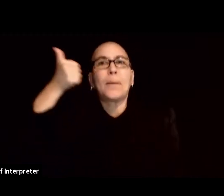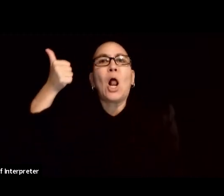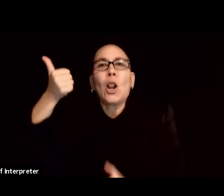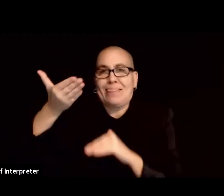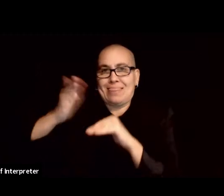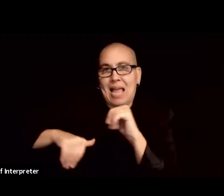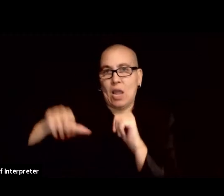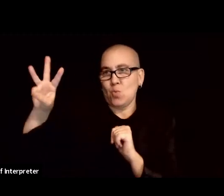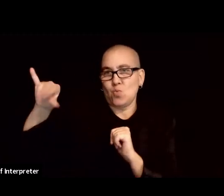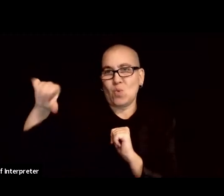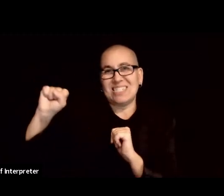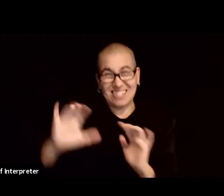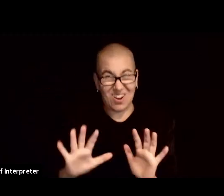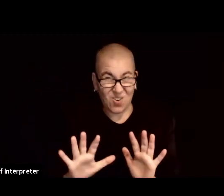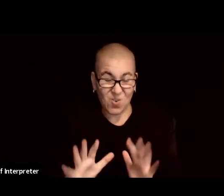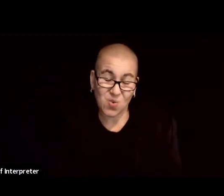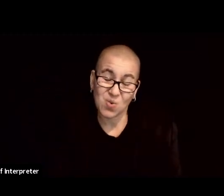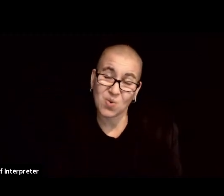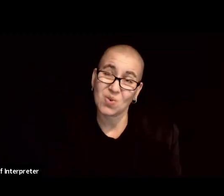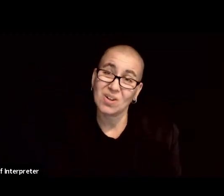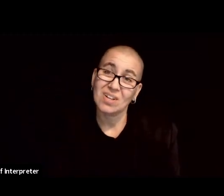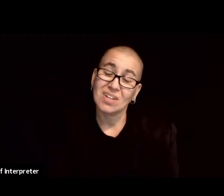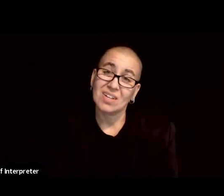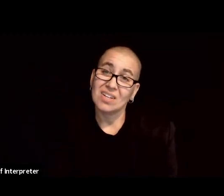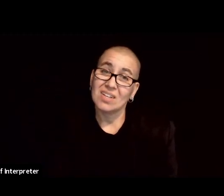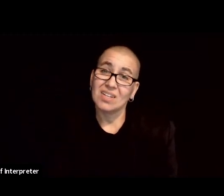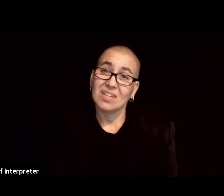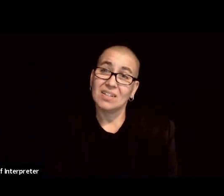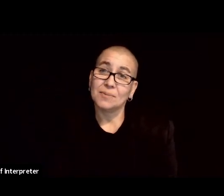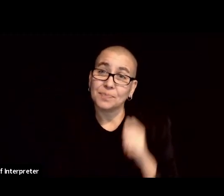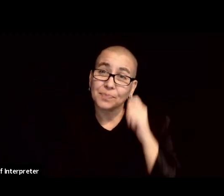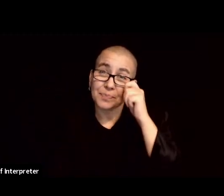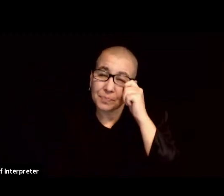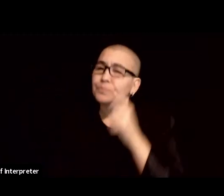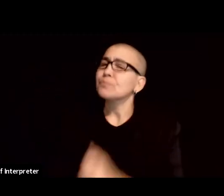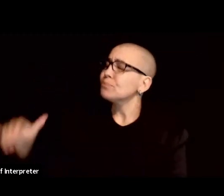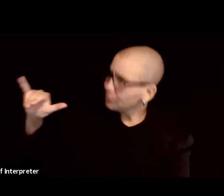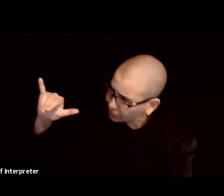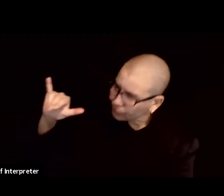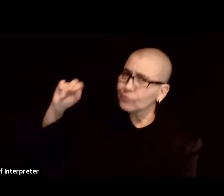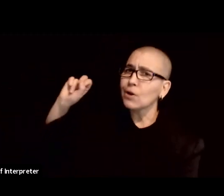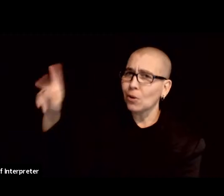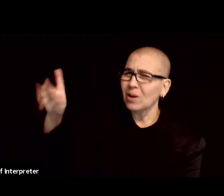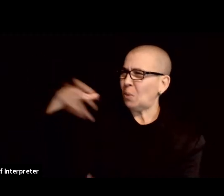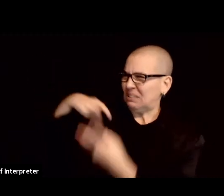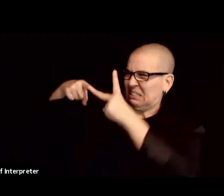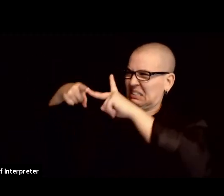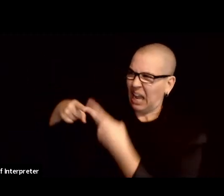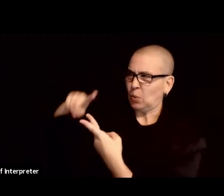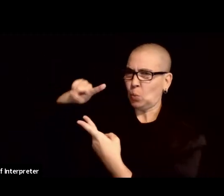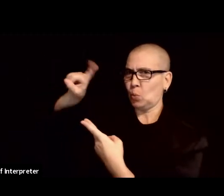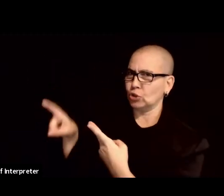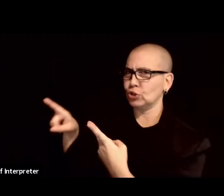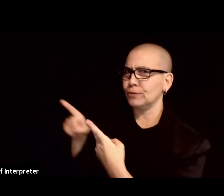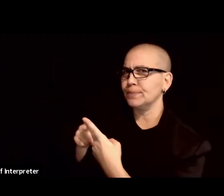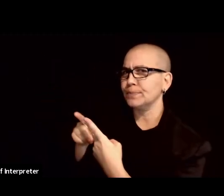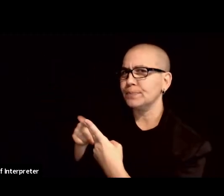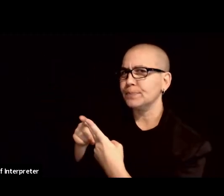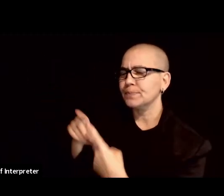Well, just to follow up on that a little bit, it was last Monday when the government issued this goal line stand